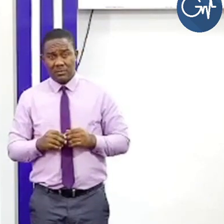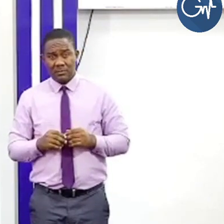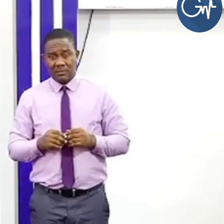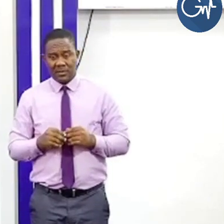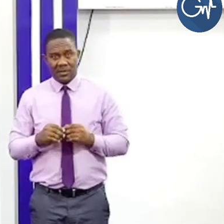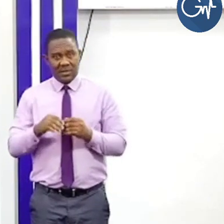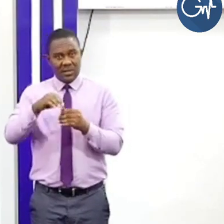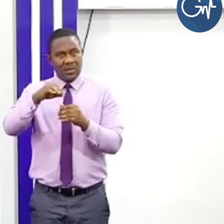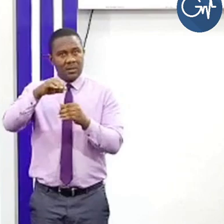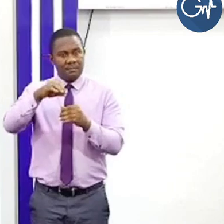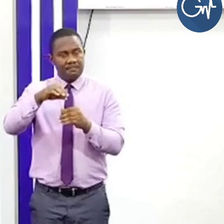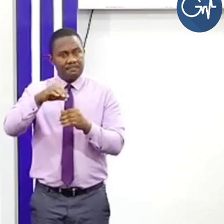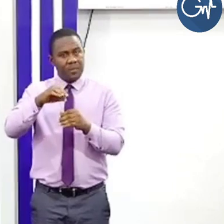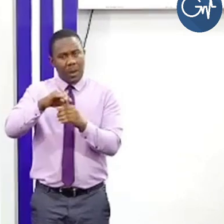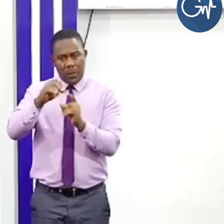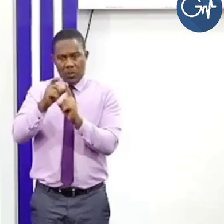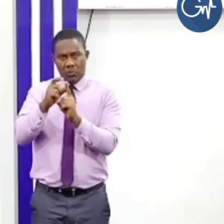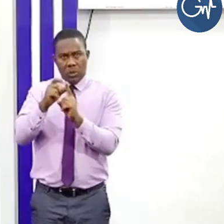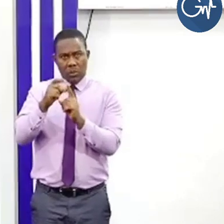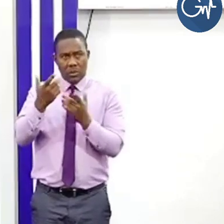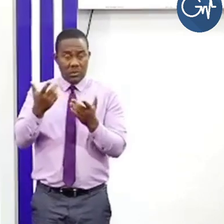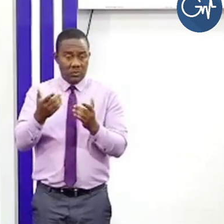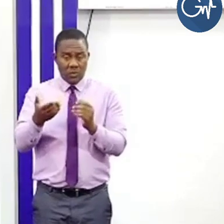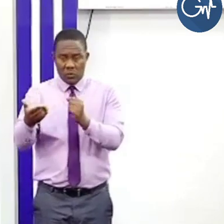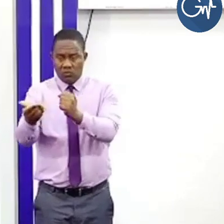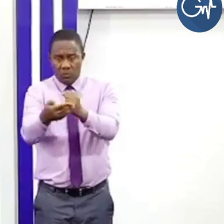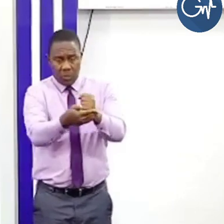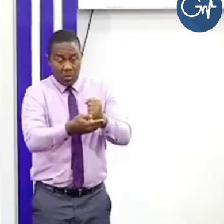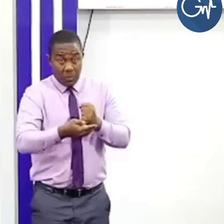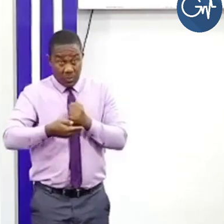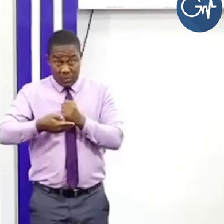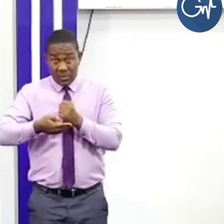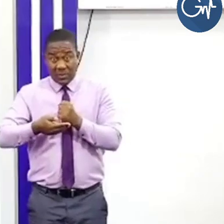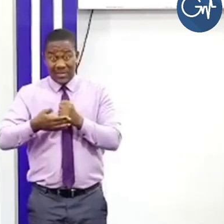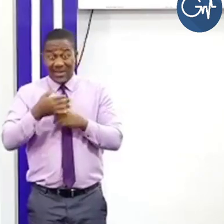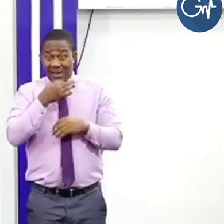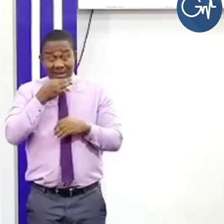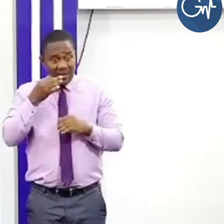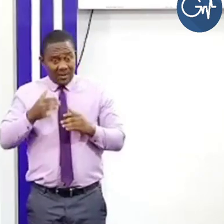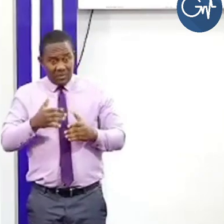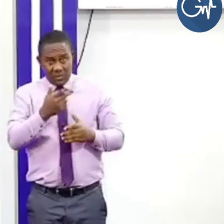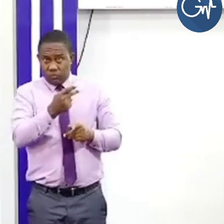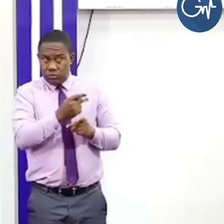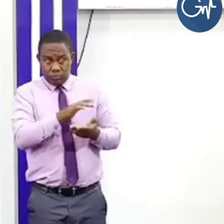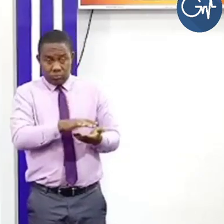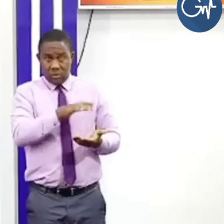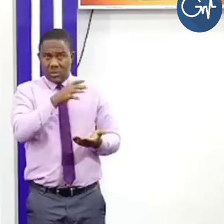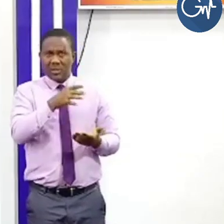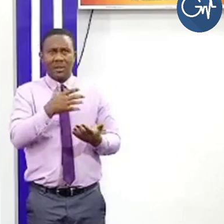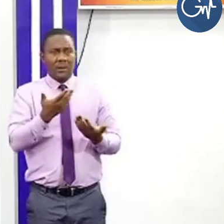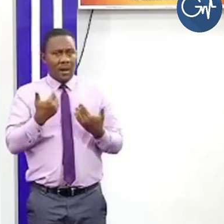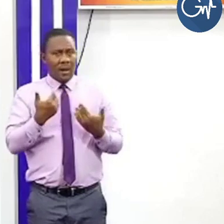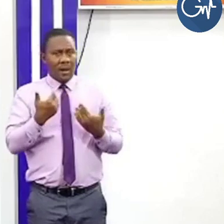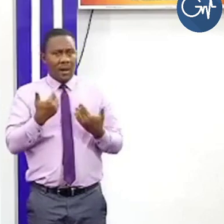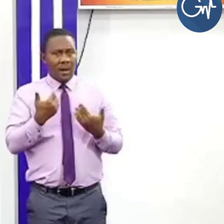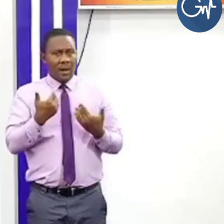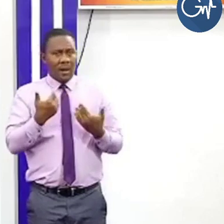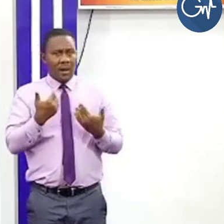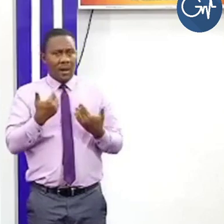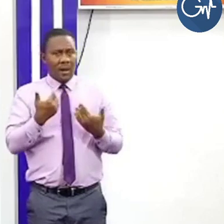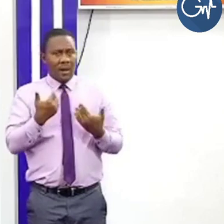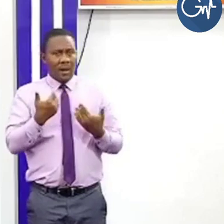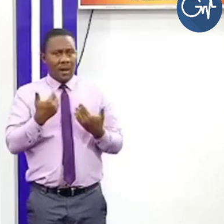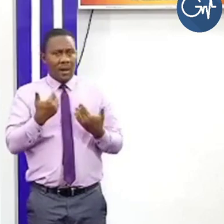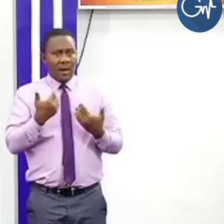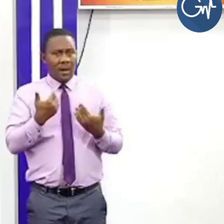rice paddy, which is harvested by the farmers. The rice paddy has to go through a machine in order to get